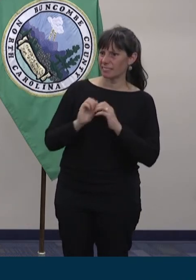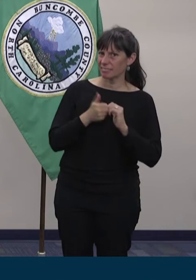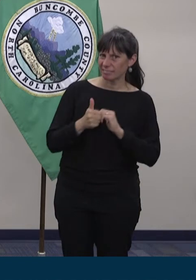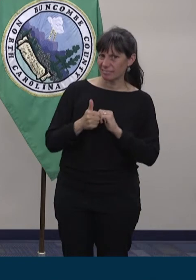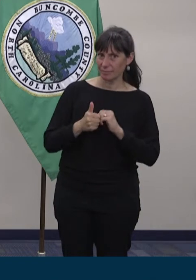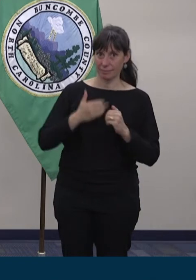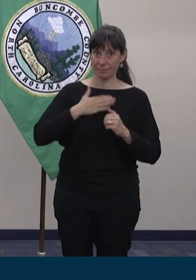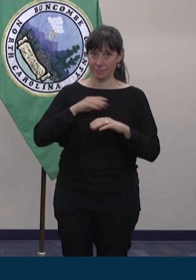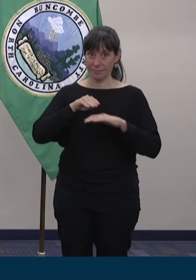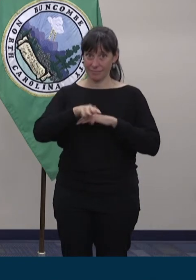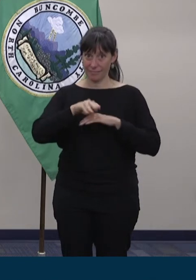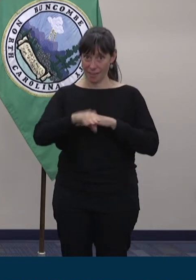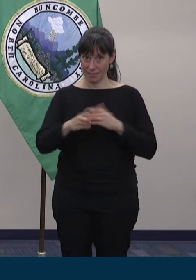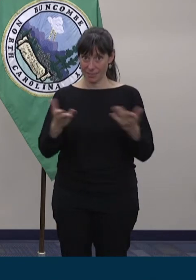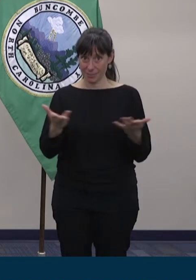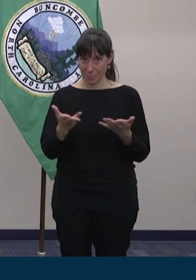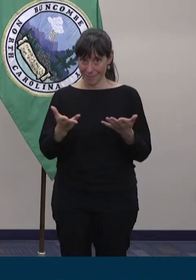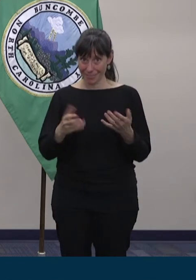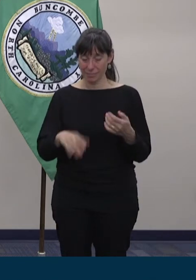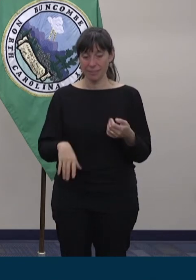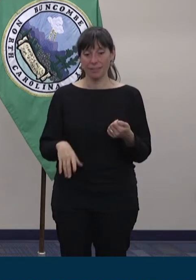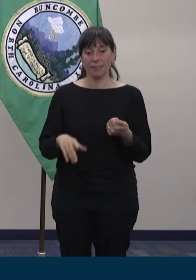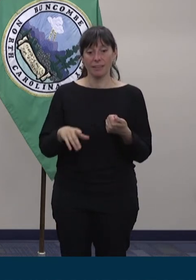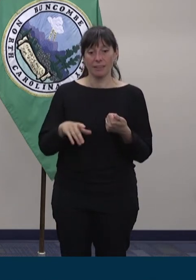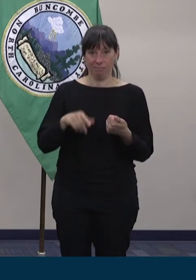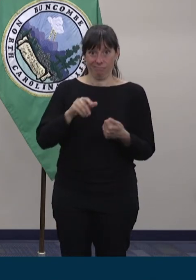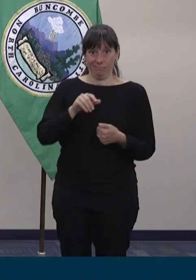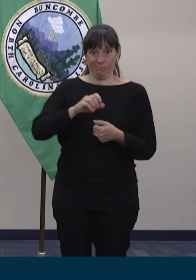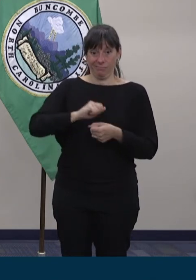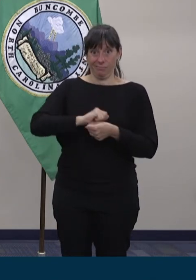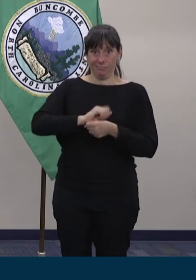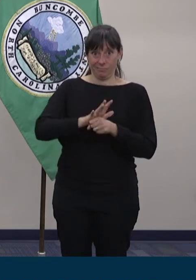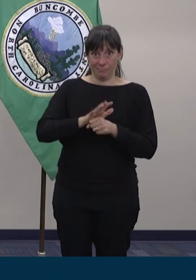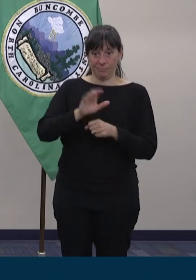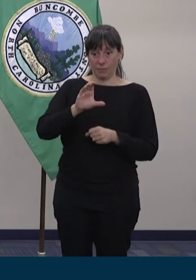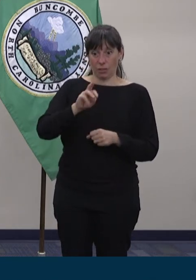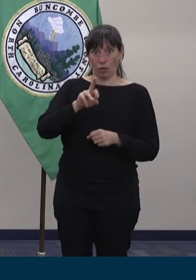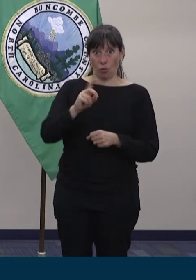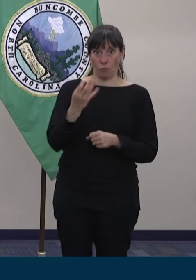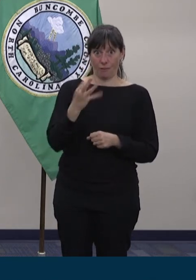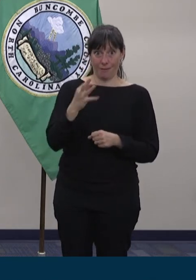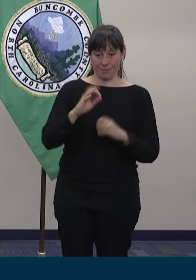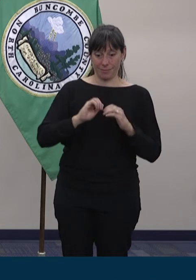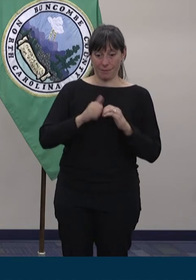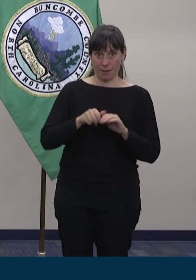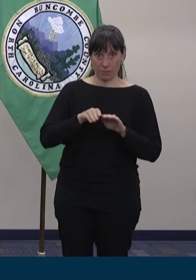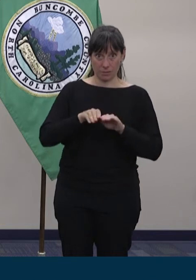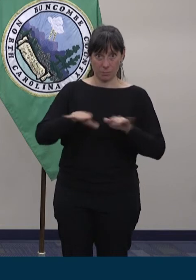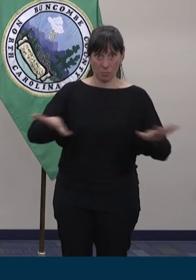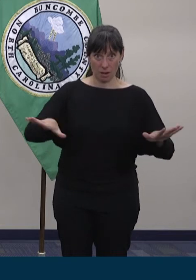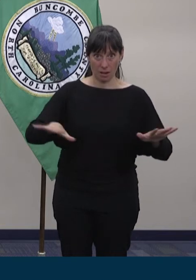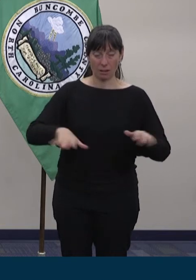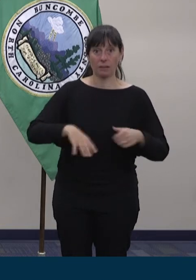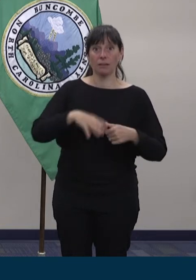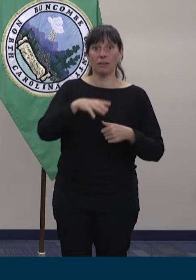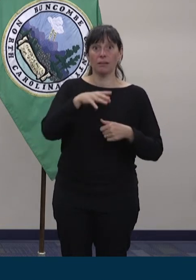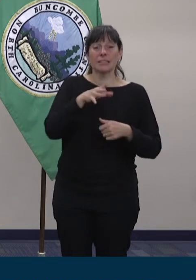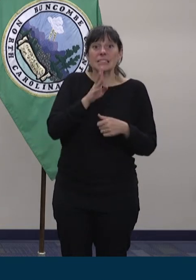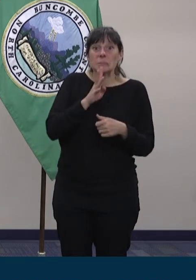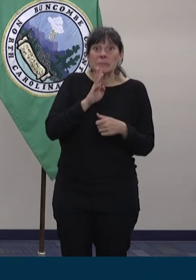offer. As a respiratory virus, COVID-19 spreads through coughing, sneezing, and even